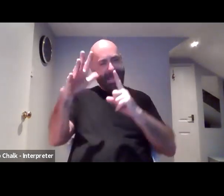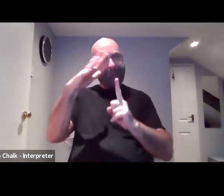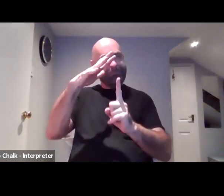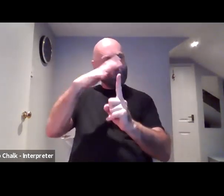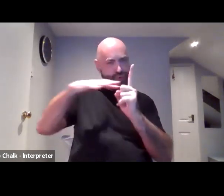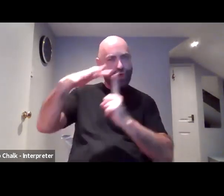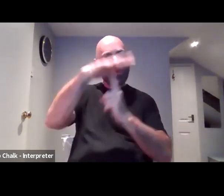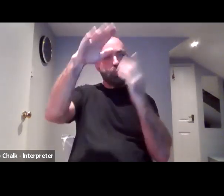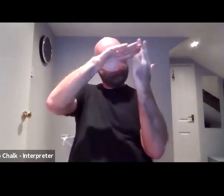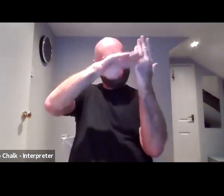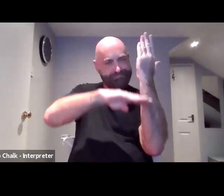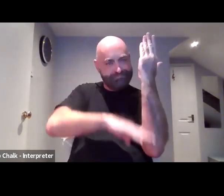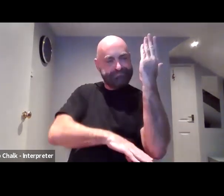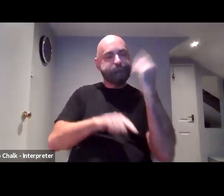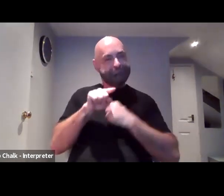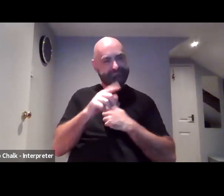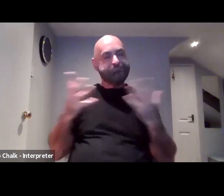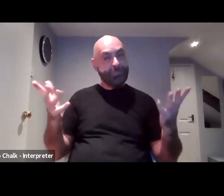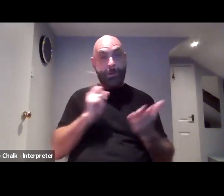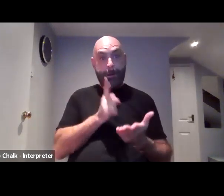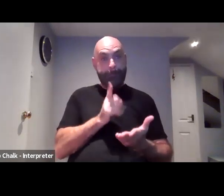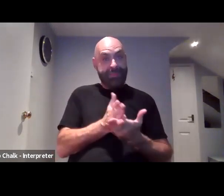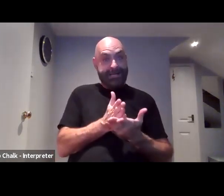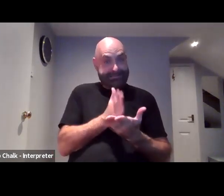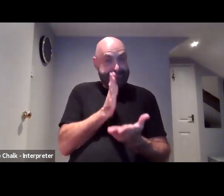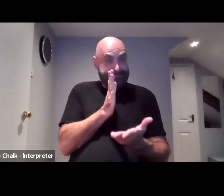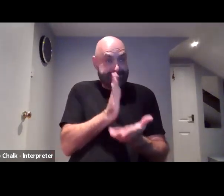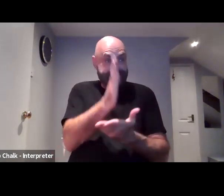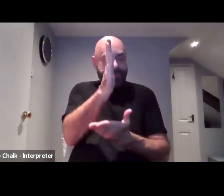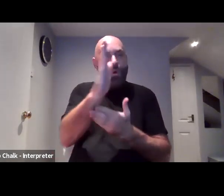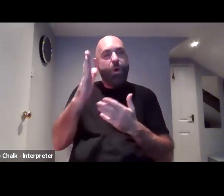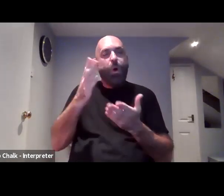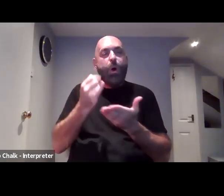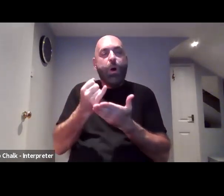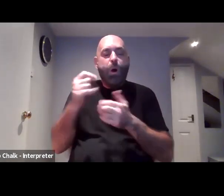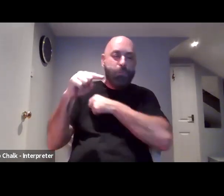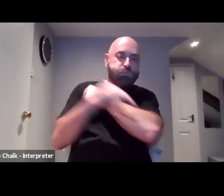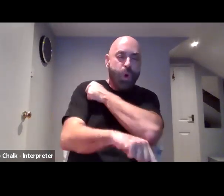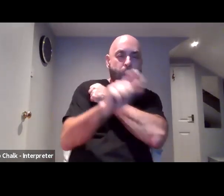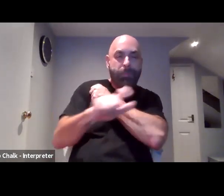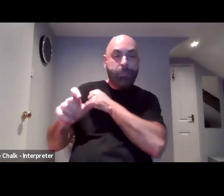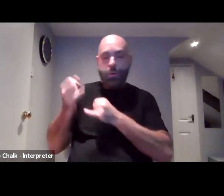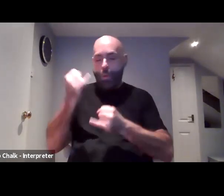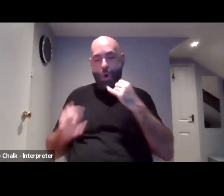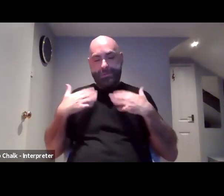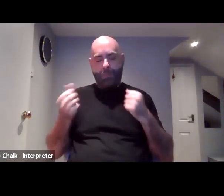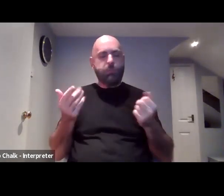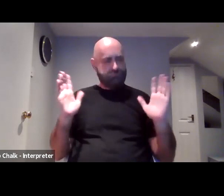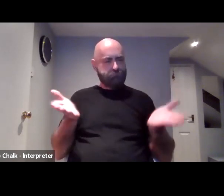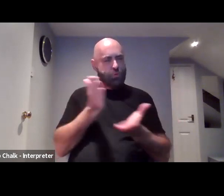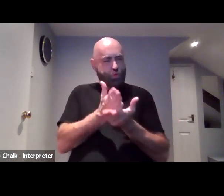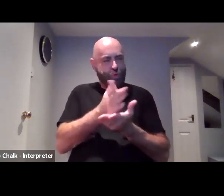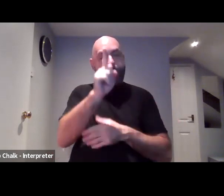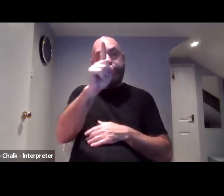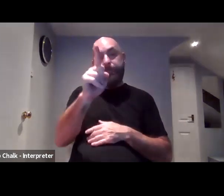gradient. It is certainly the case that the poorest people have the worst health, but health inequalities